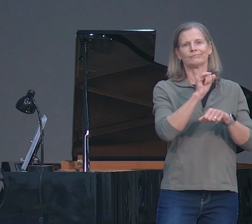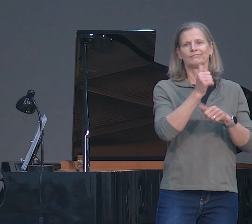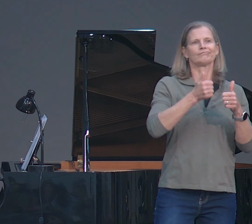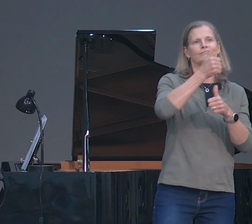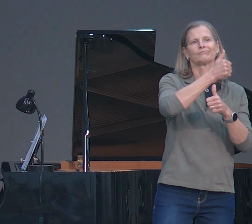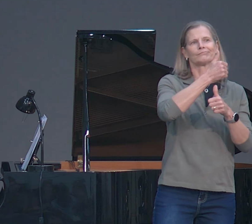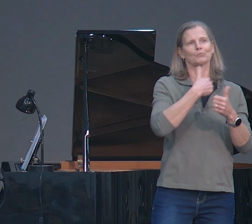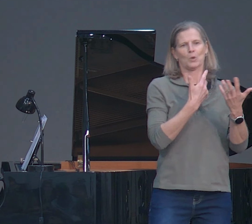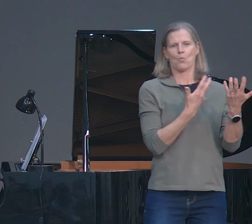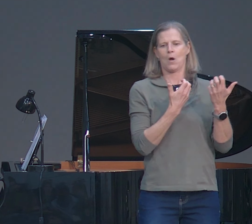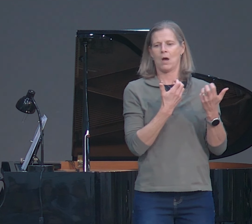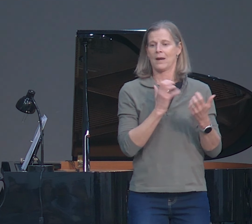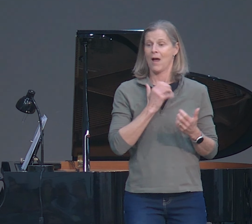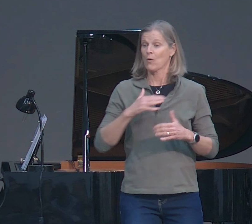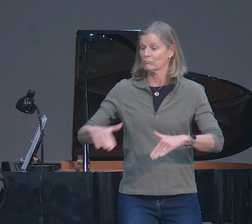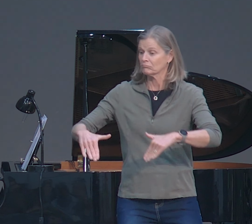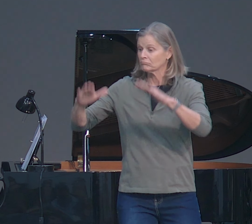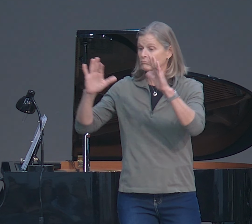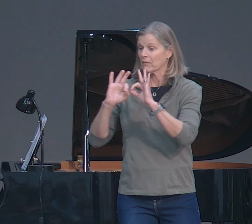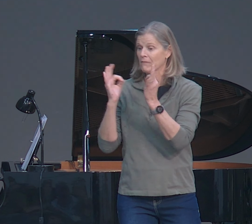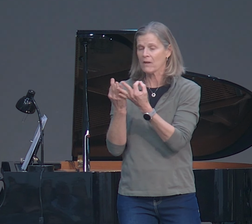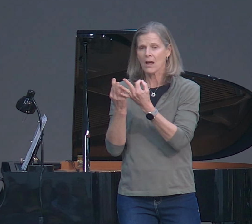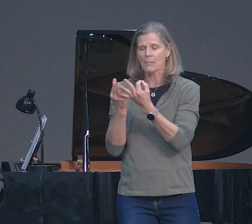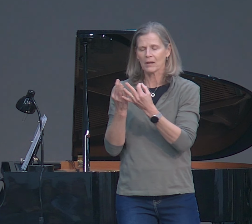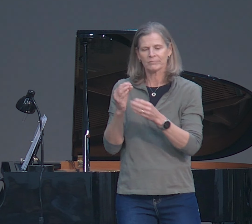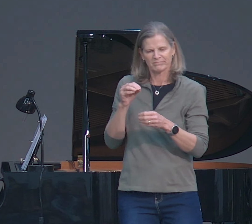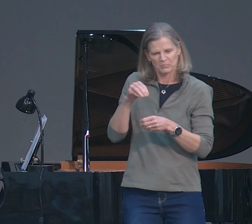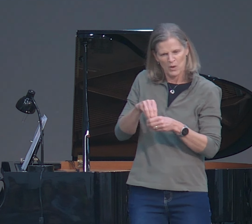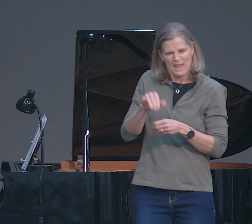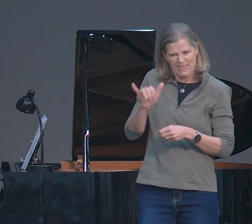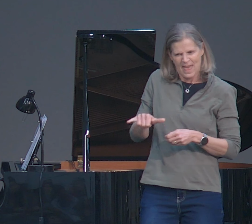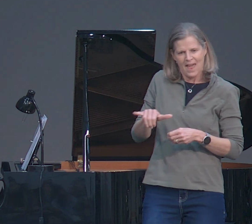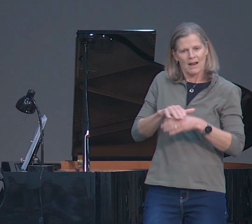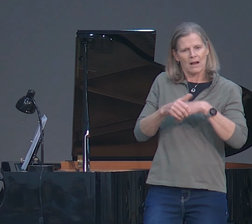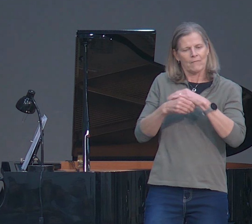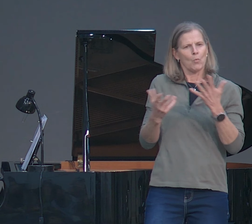raising a family within the comfort that we want.